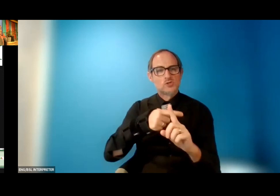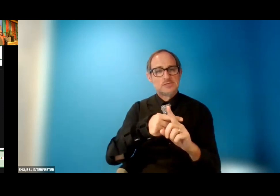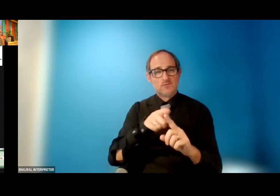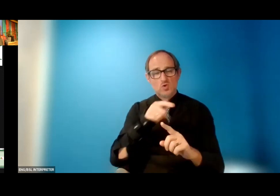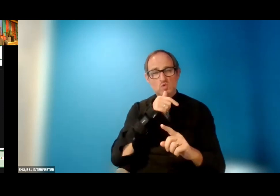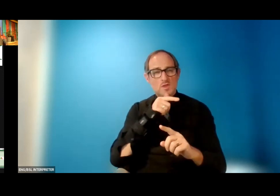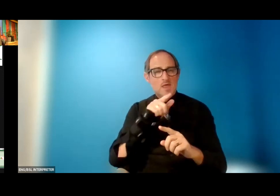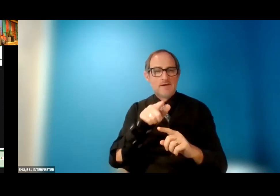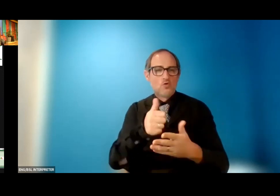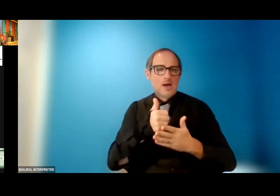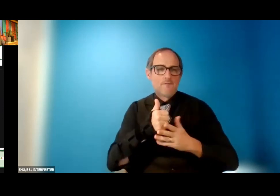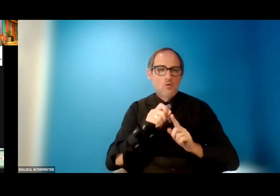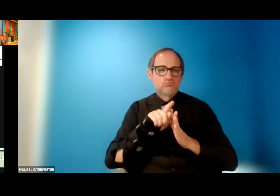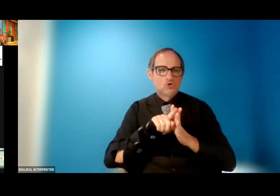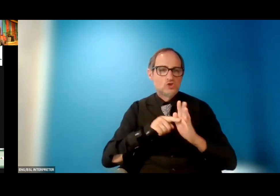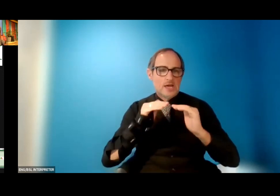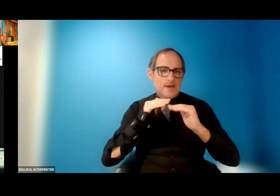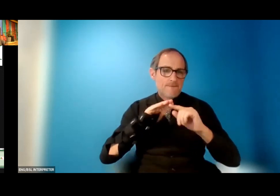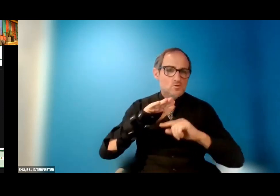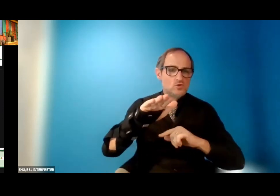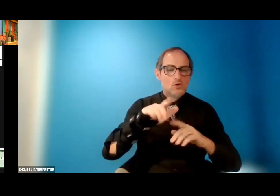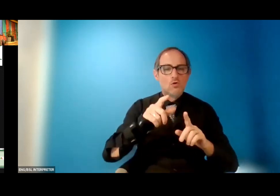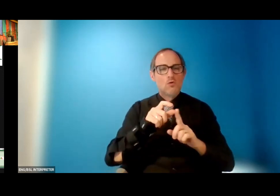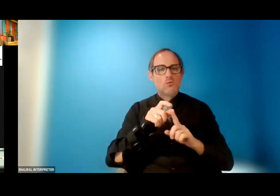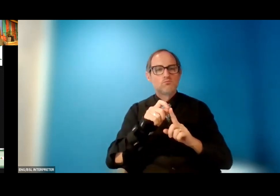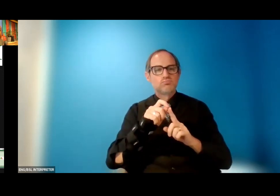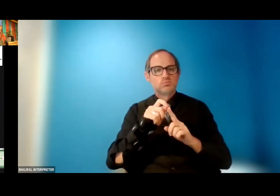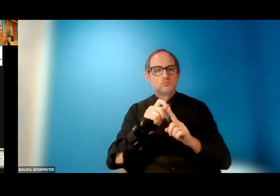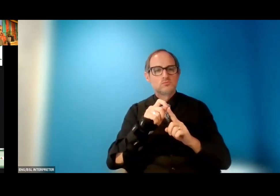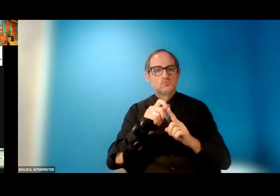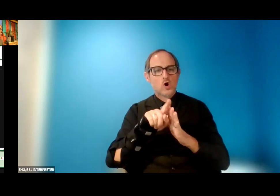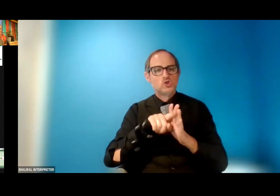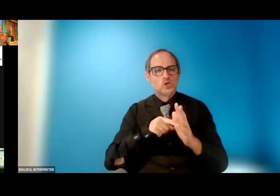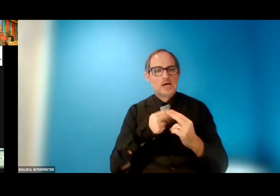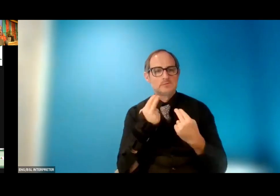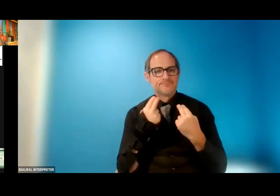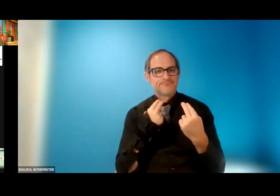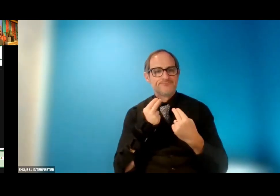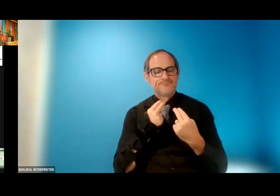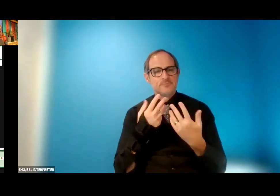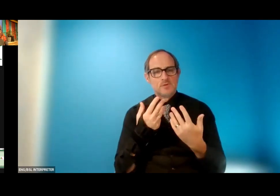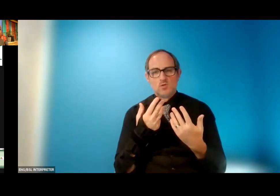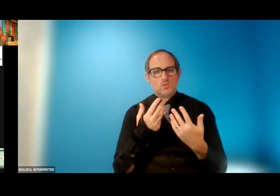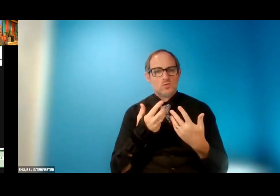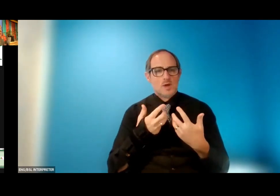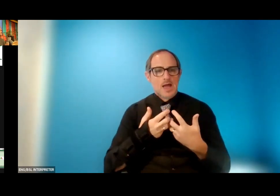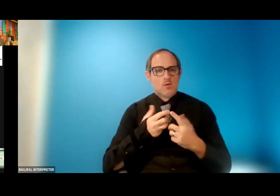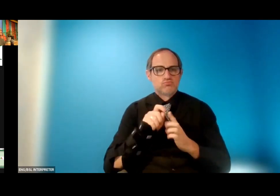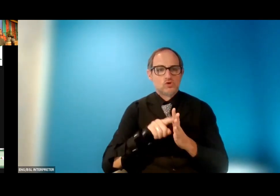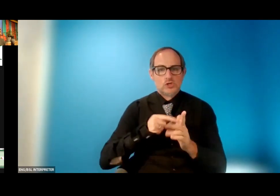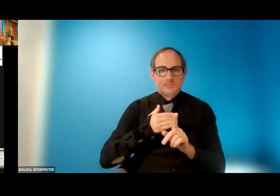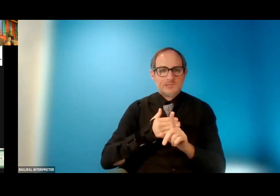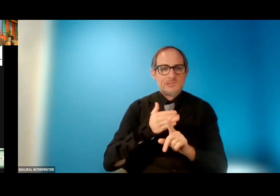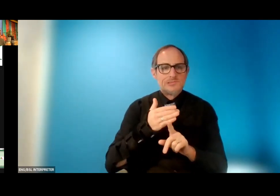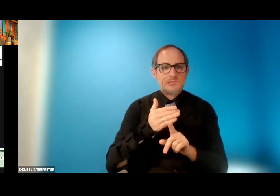or project assessment, as well as they do in Valence Romance in France. So assessing how a project is doing and what is the